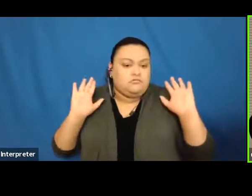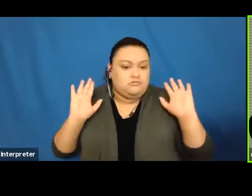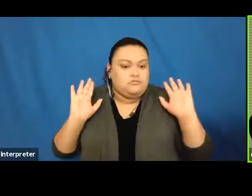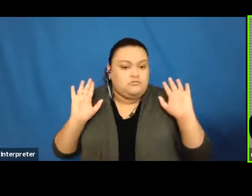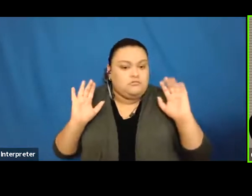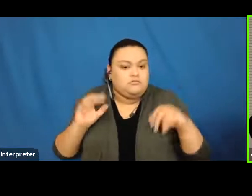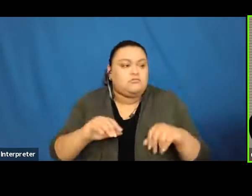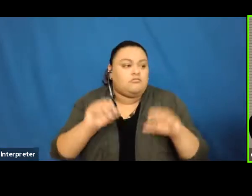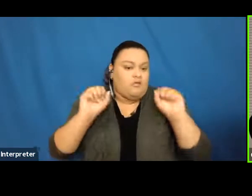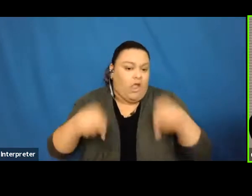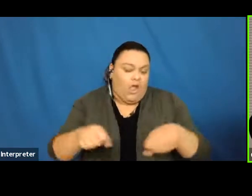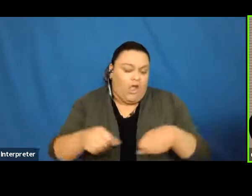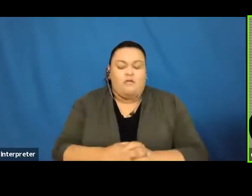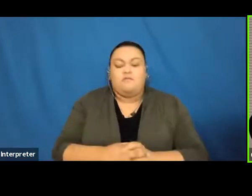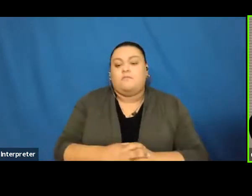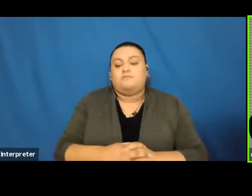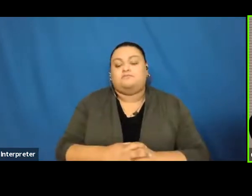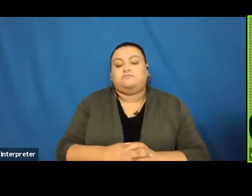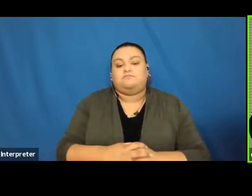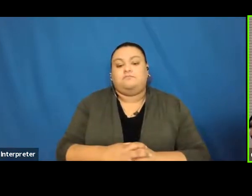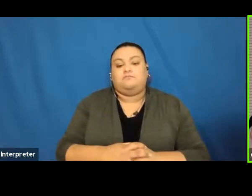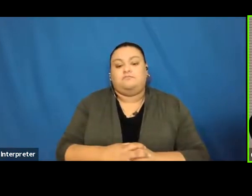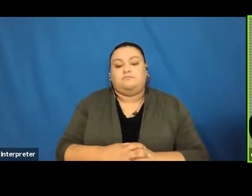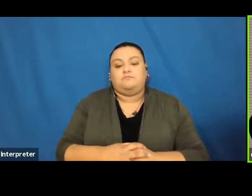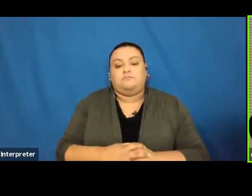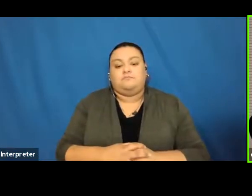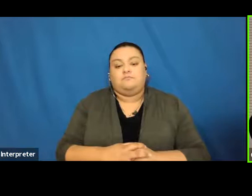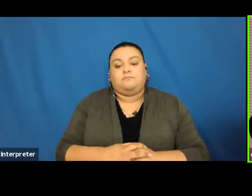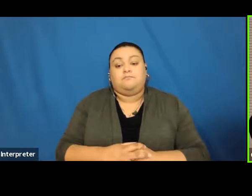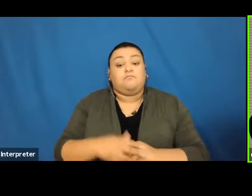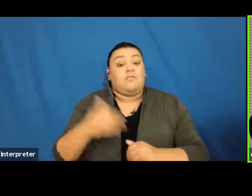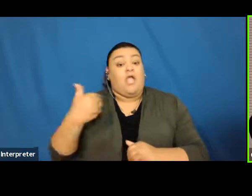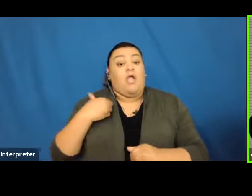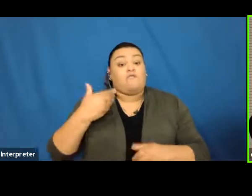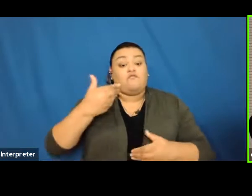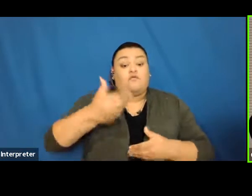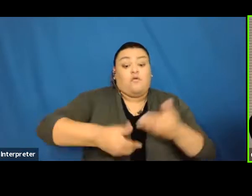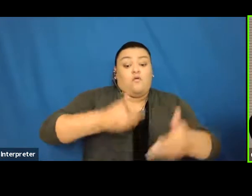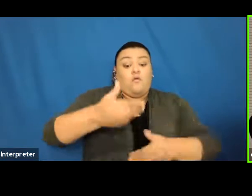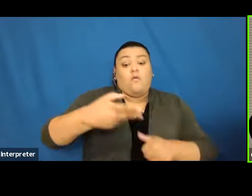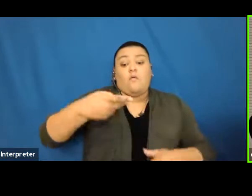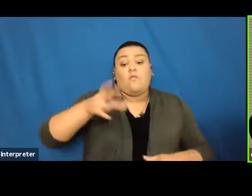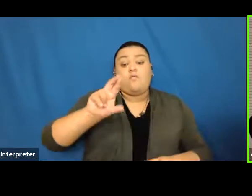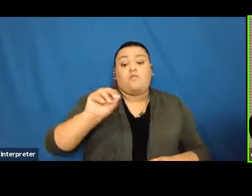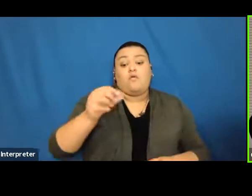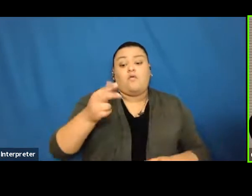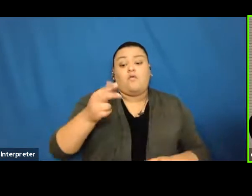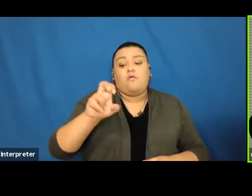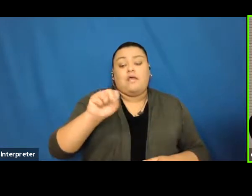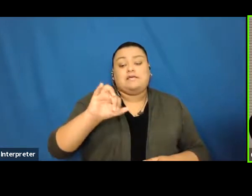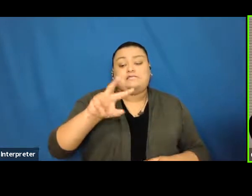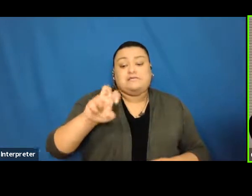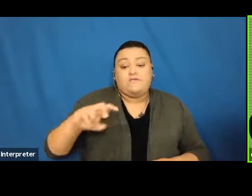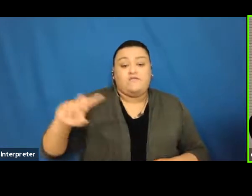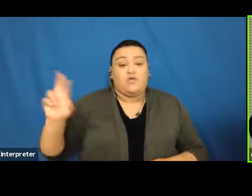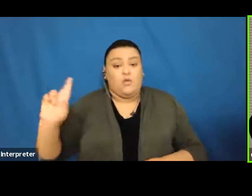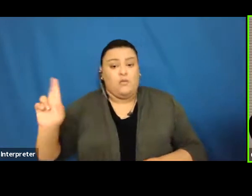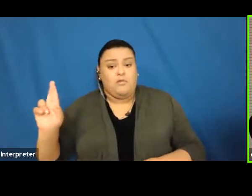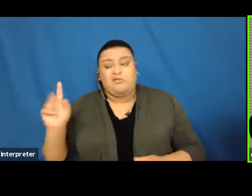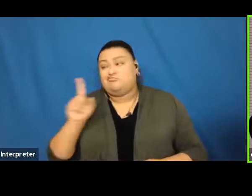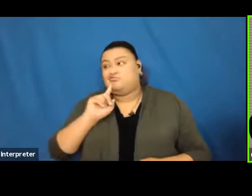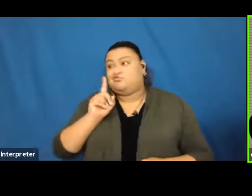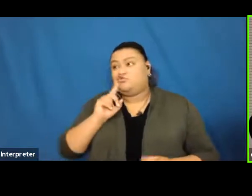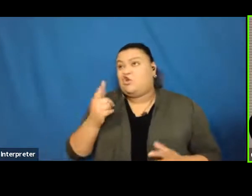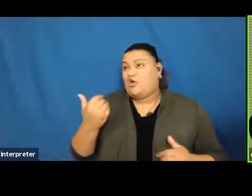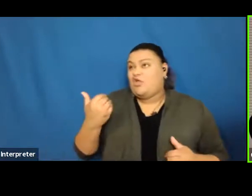know. And you know, if there's a progressive you know, Republican out there, sure. There was one